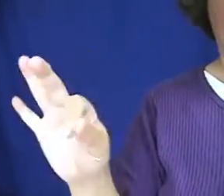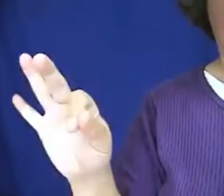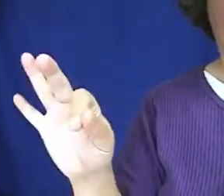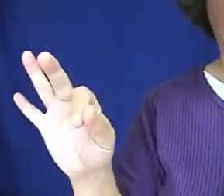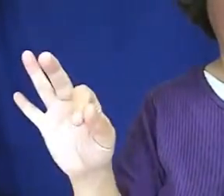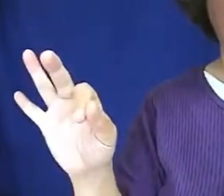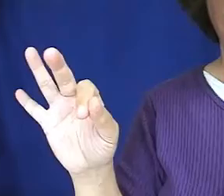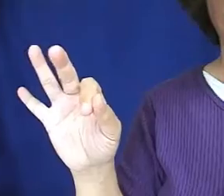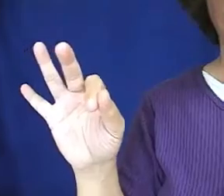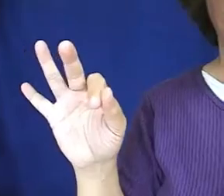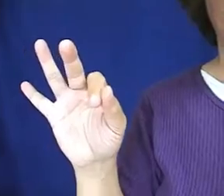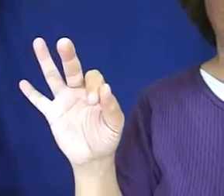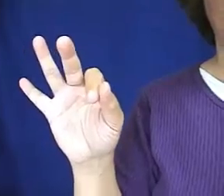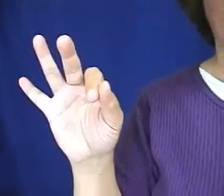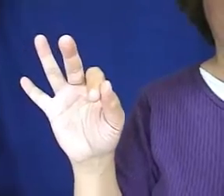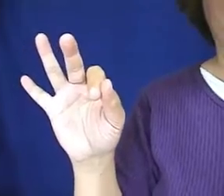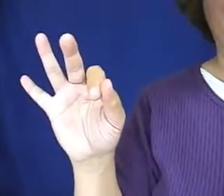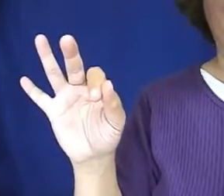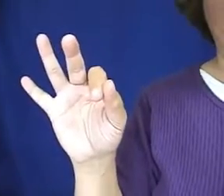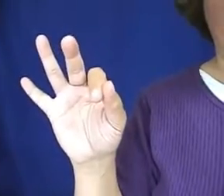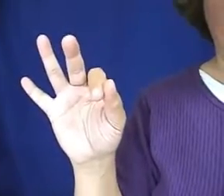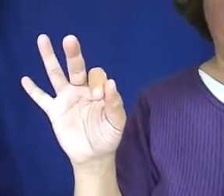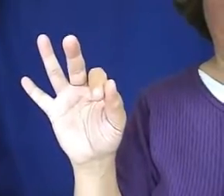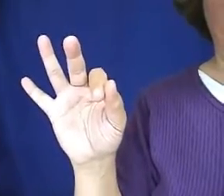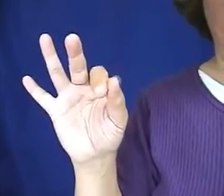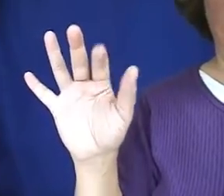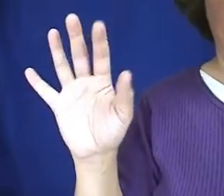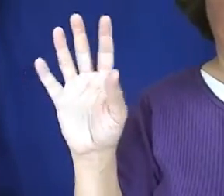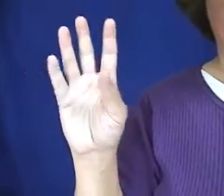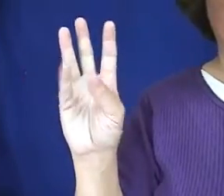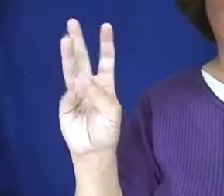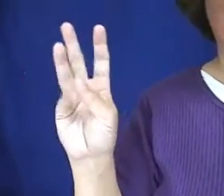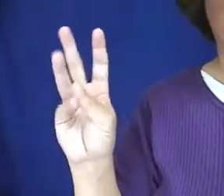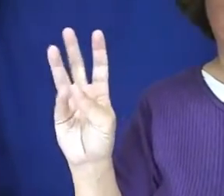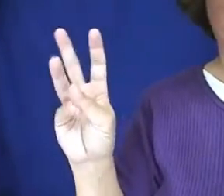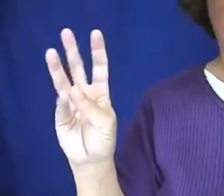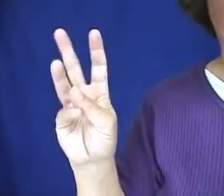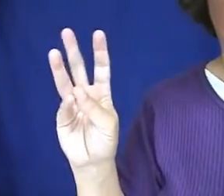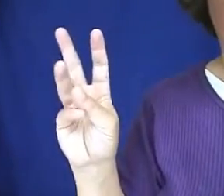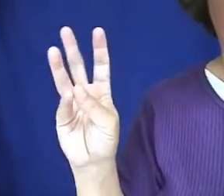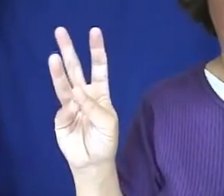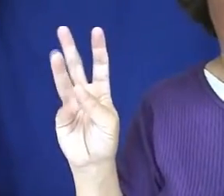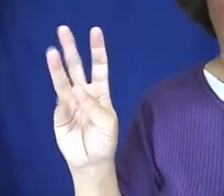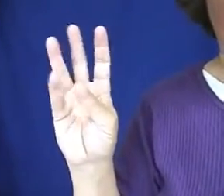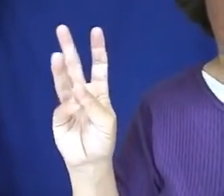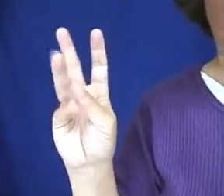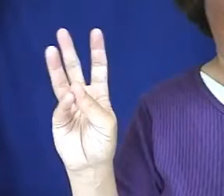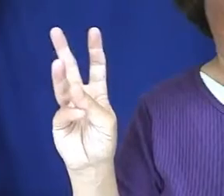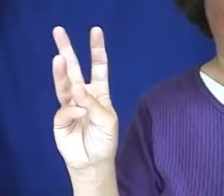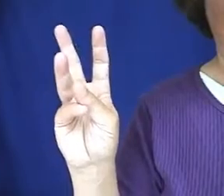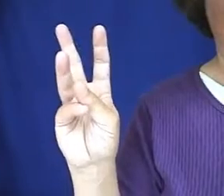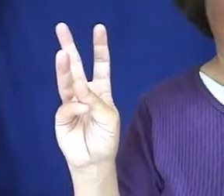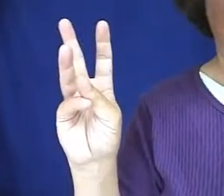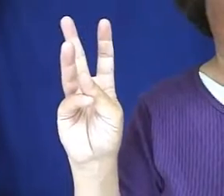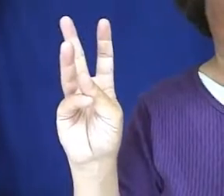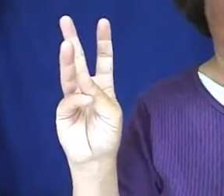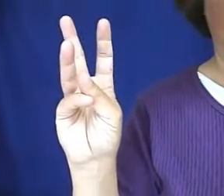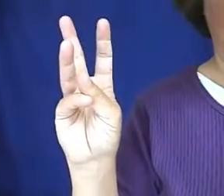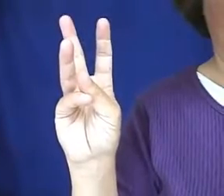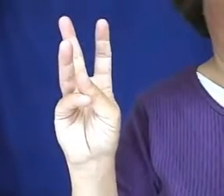19. Around here, the kids sign 16 with a double wiggle, pinky